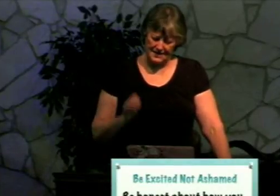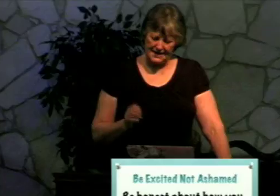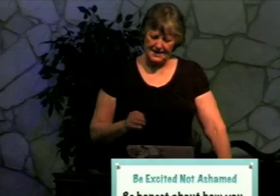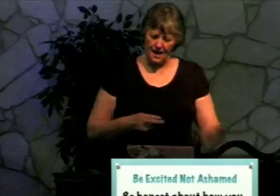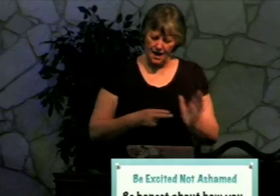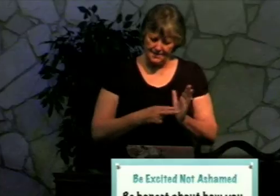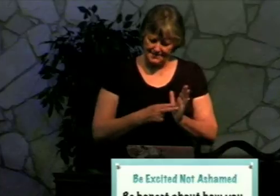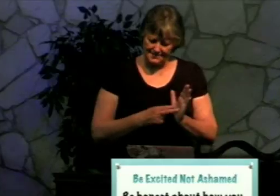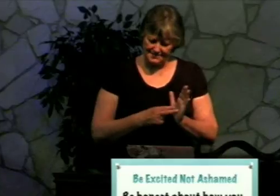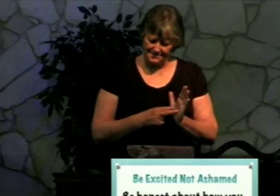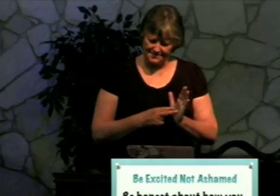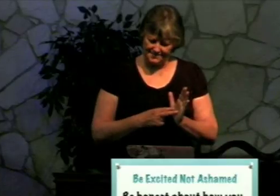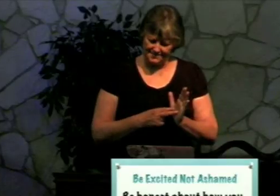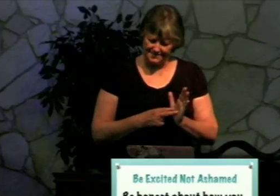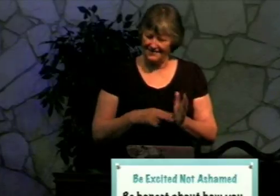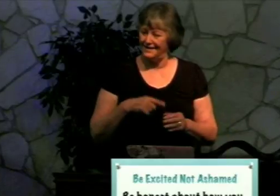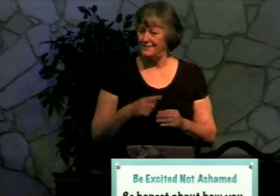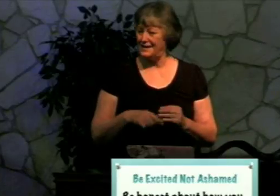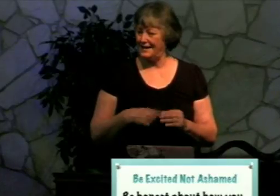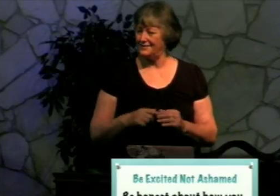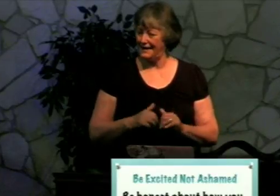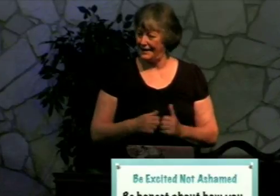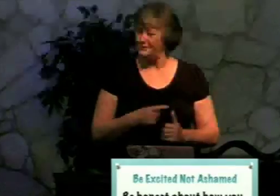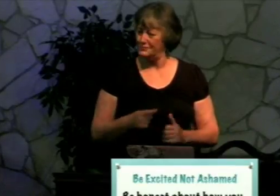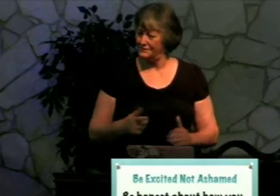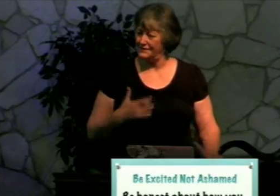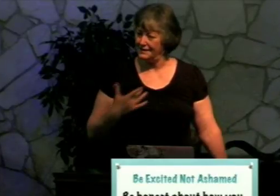Be honest about how you feel.